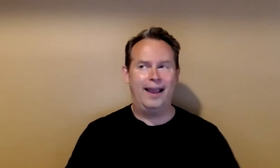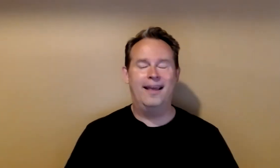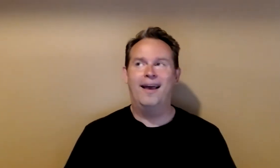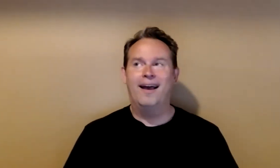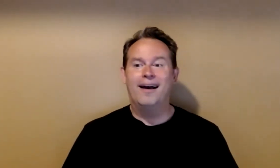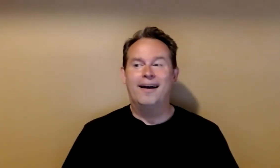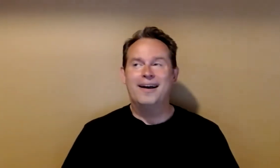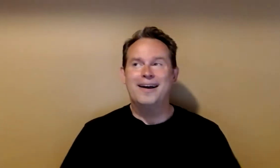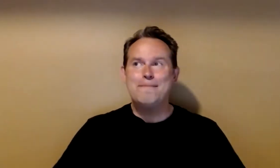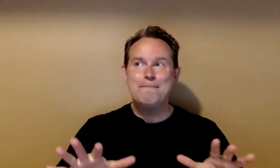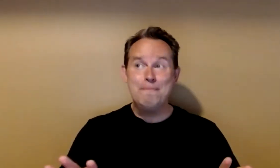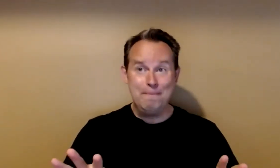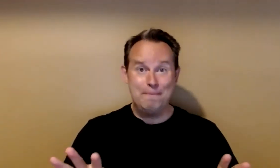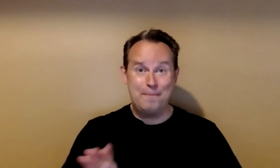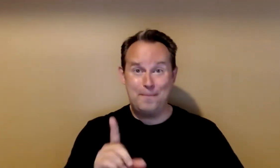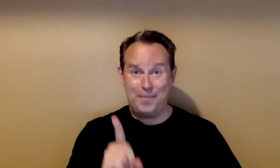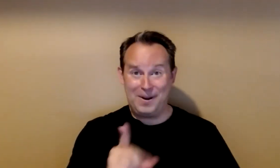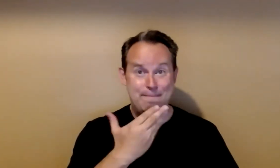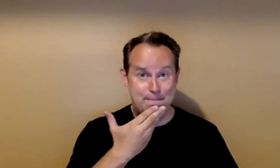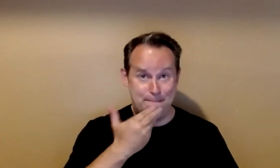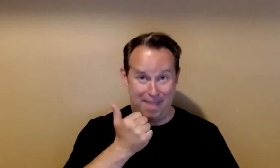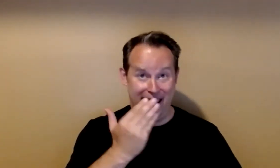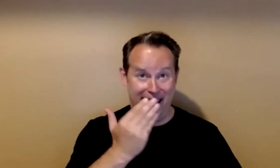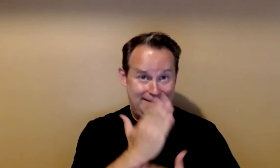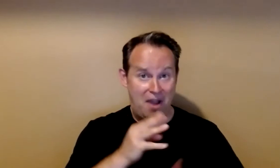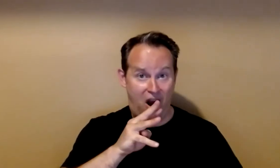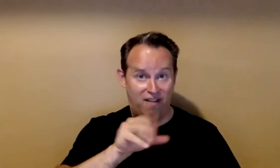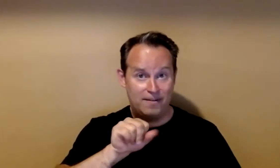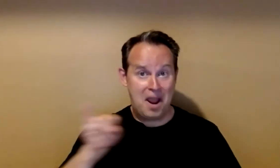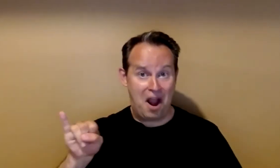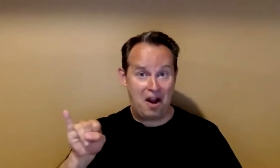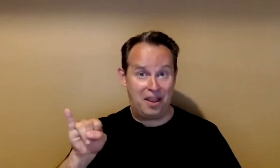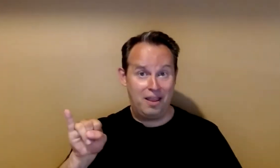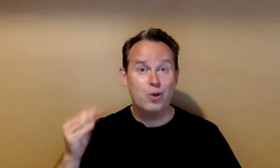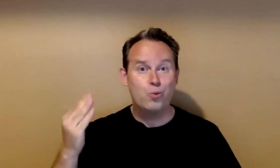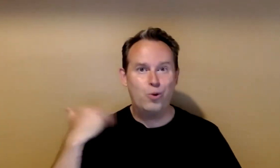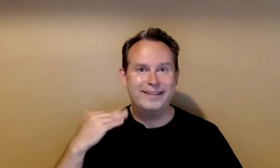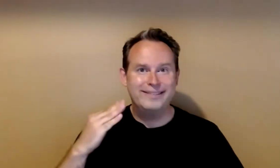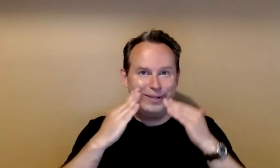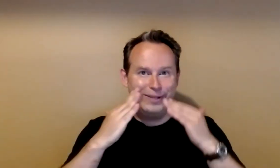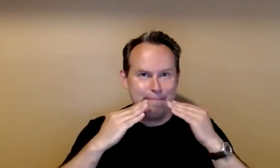couldn't hide. But the best feature of Mari was her